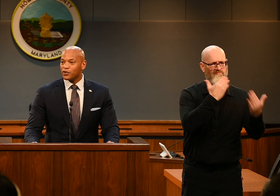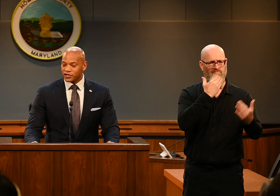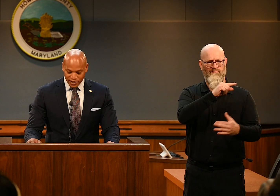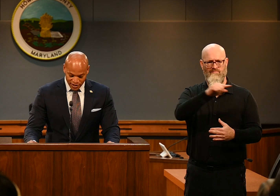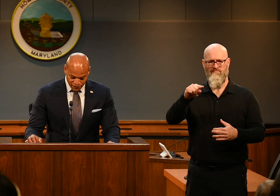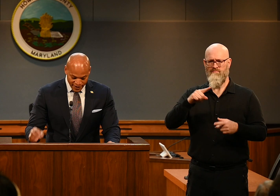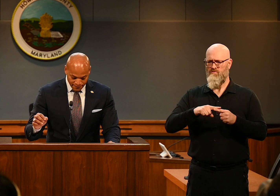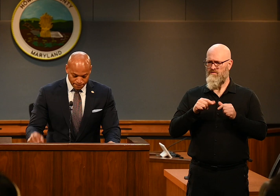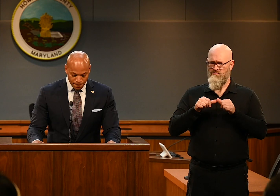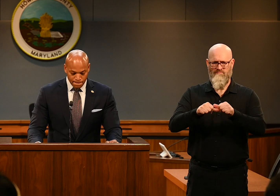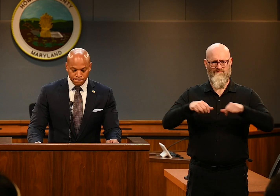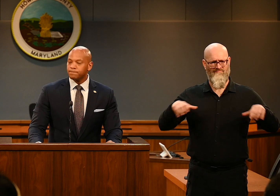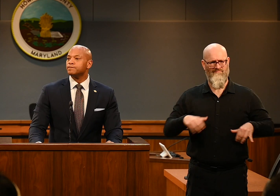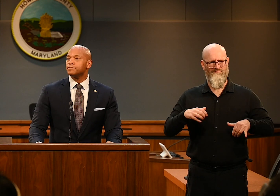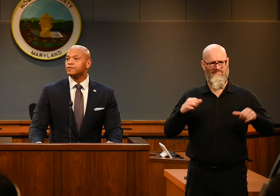continue to push in this fight.